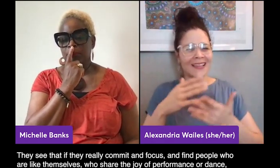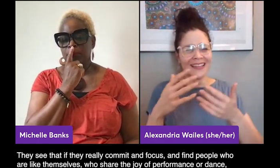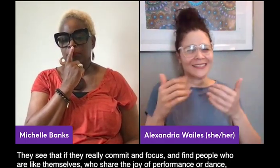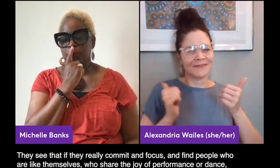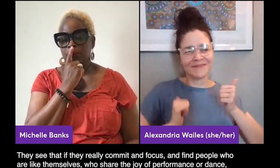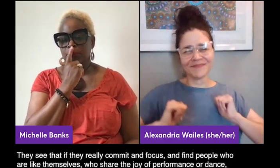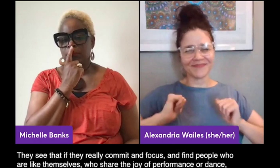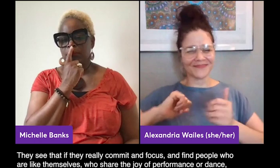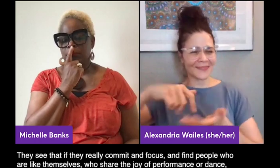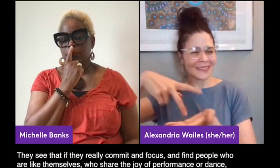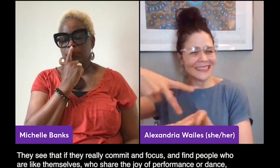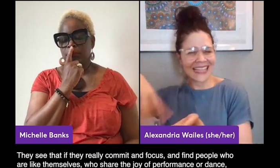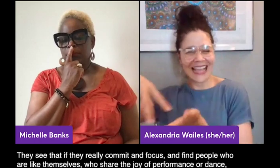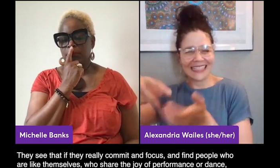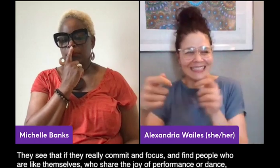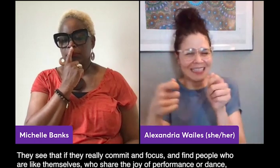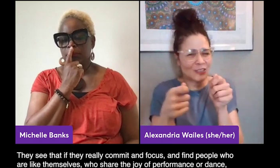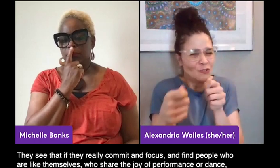dance,